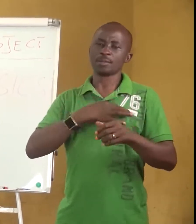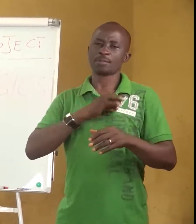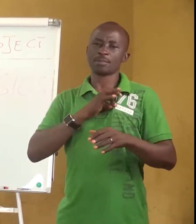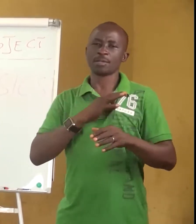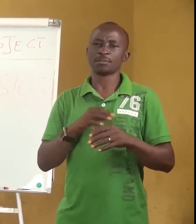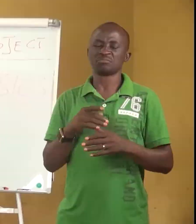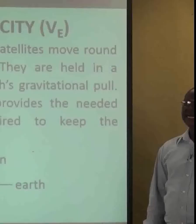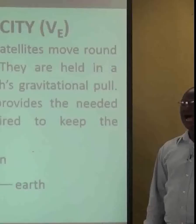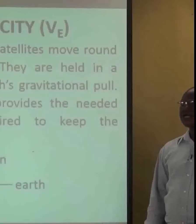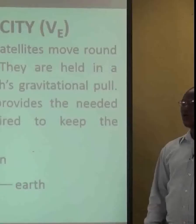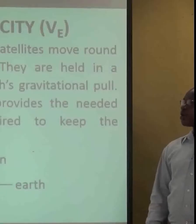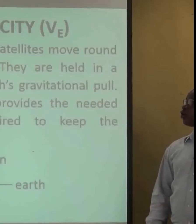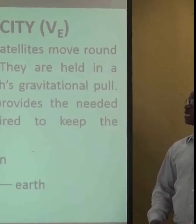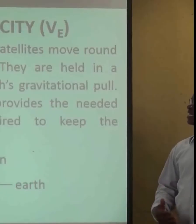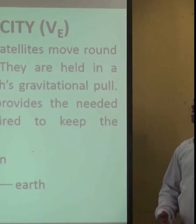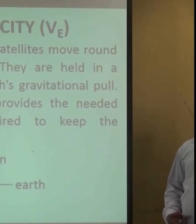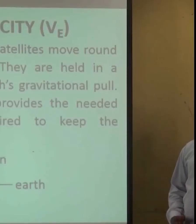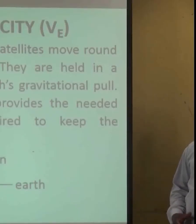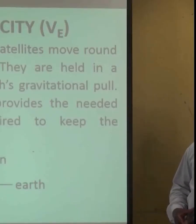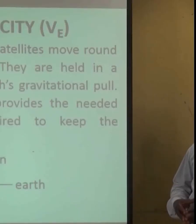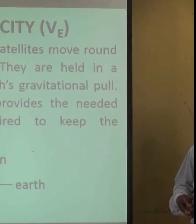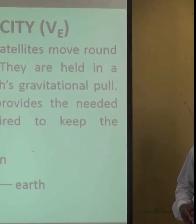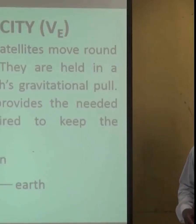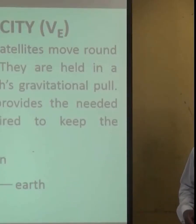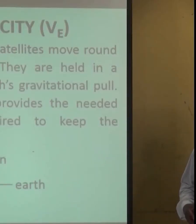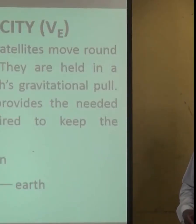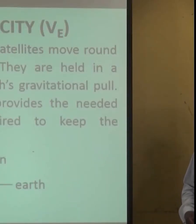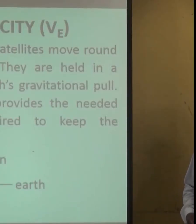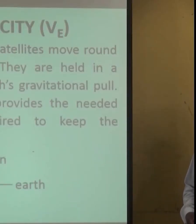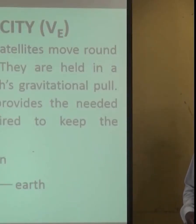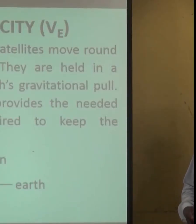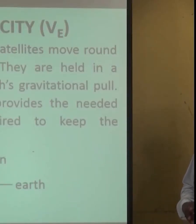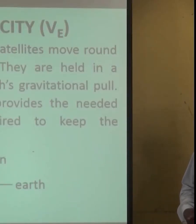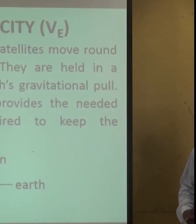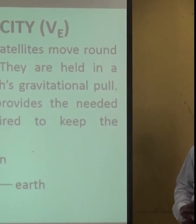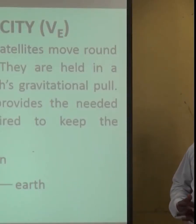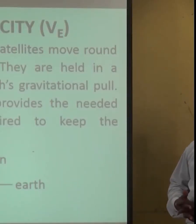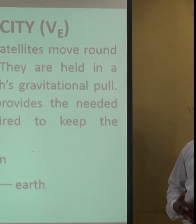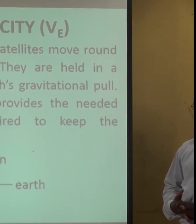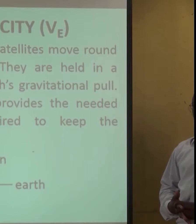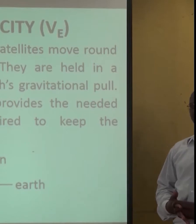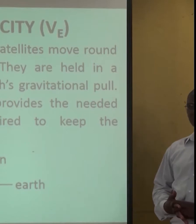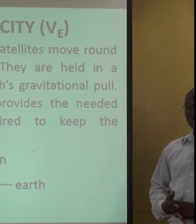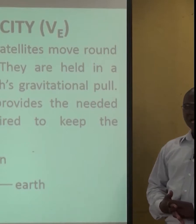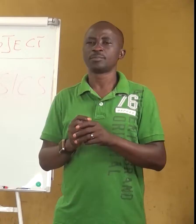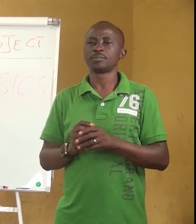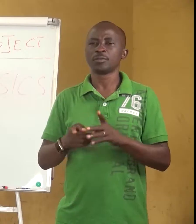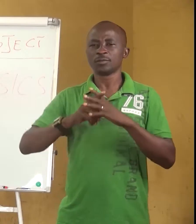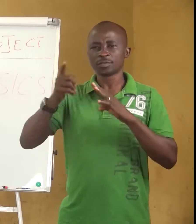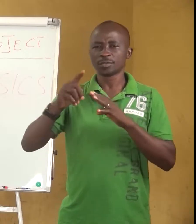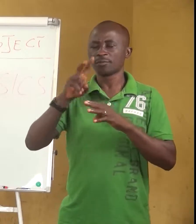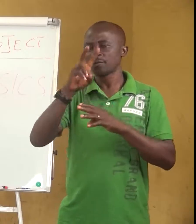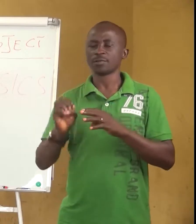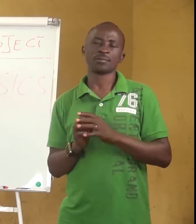whichever case. Now, he went on the next step to also derive the formula, that is escape velocity formula, by